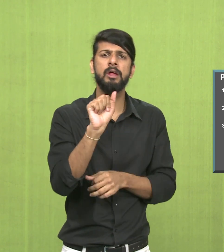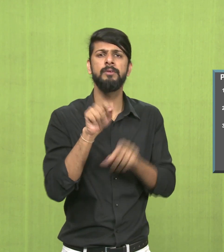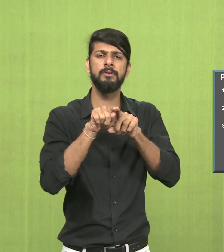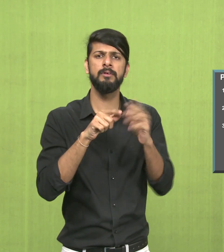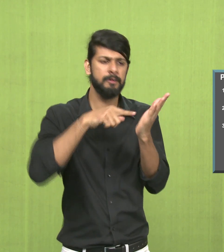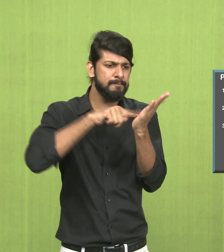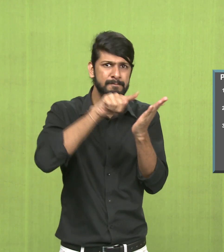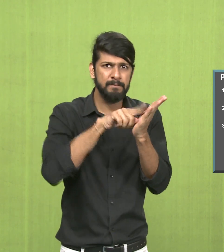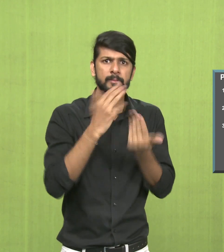numerals,